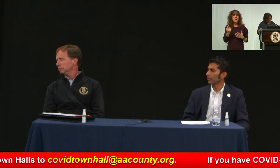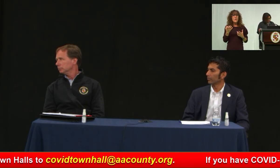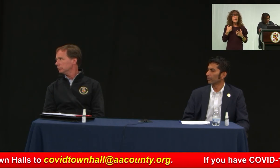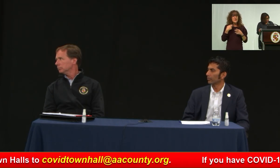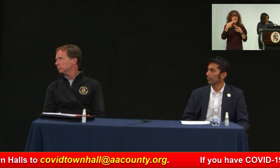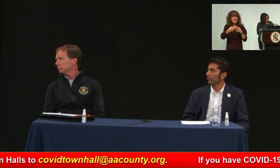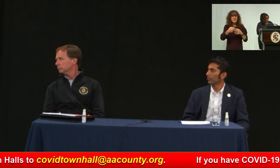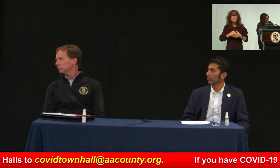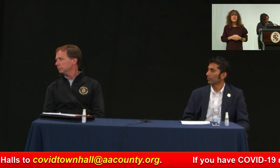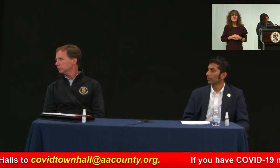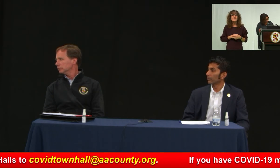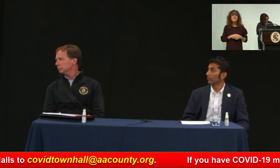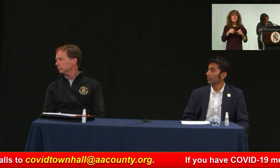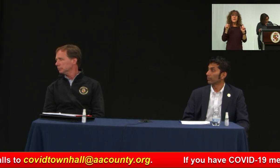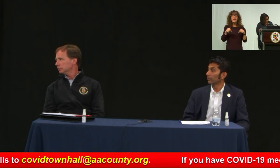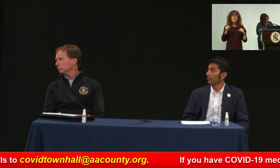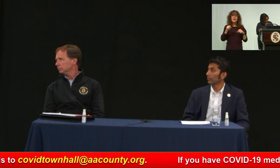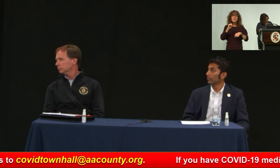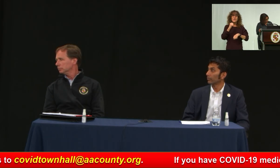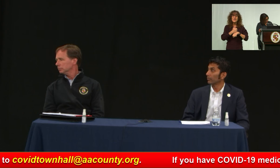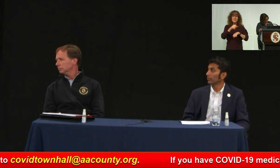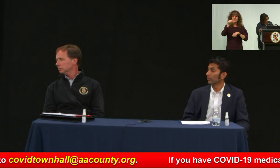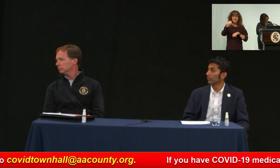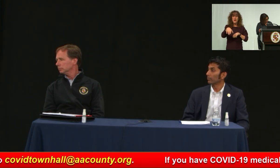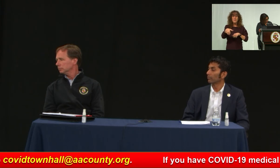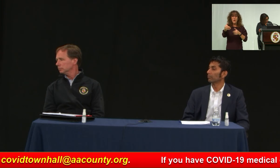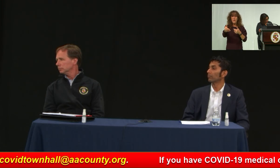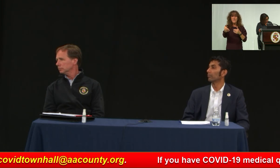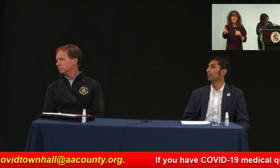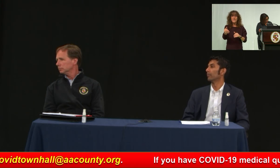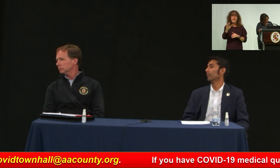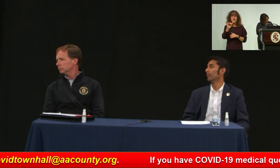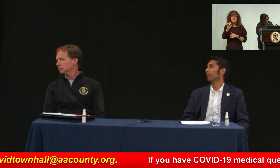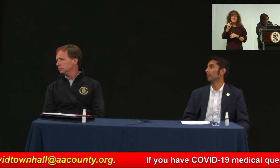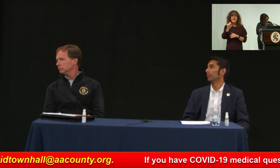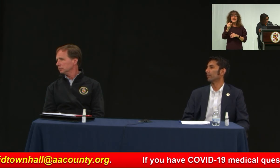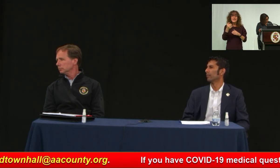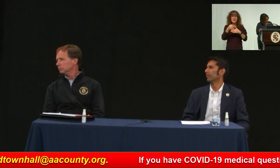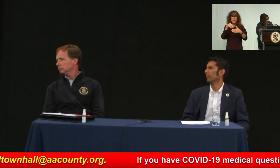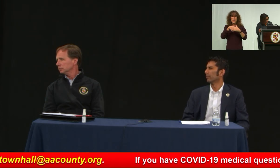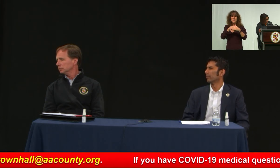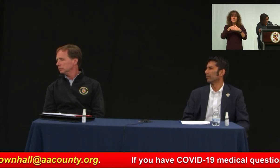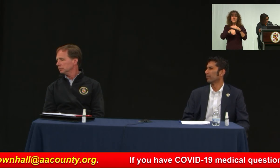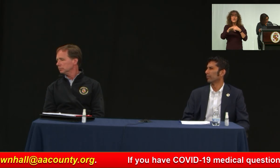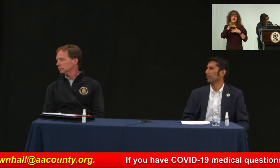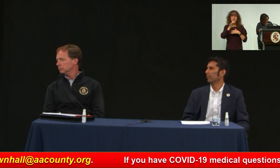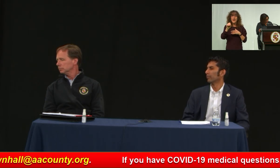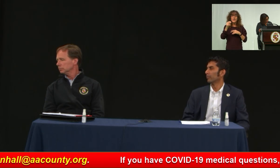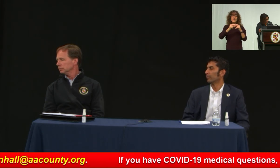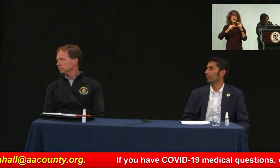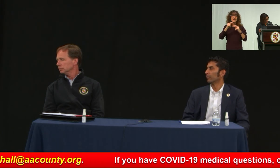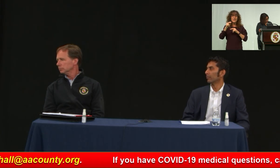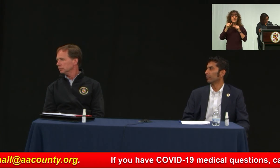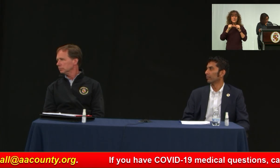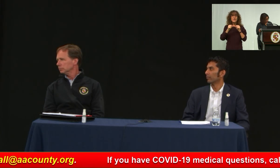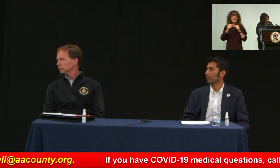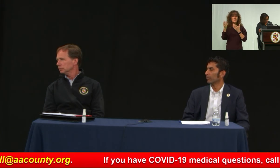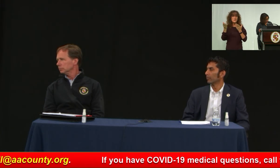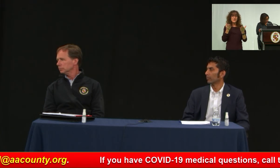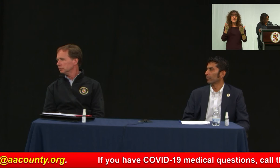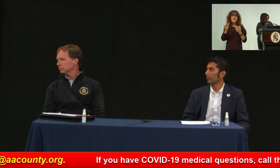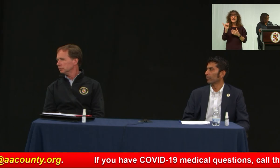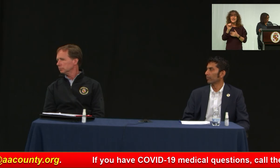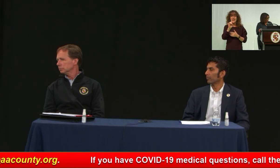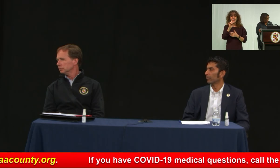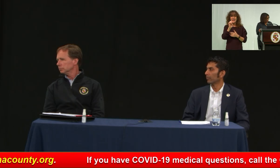to mention. Is it possible to set up drop-off bins by the entrance of county buildings to continue services